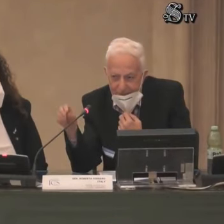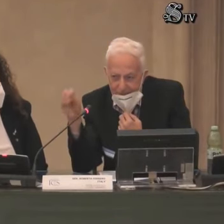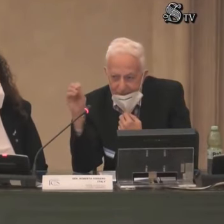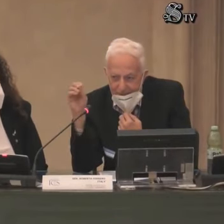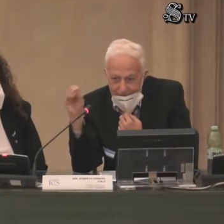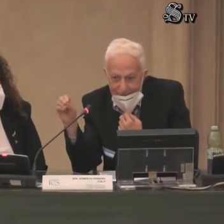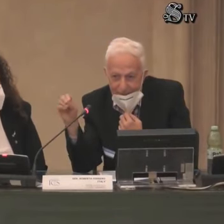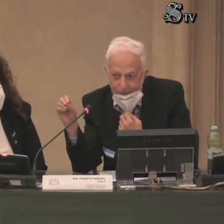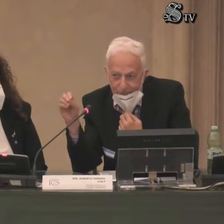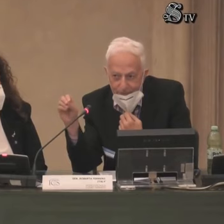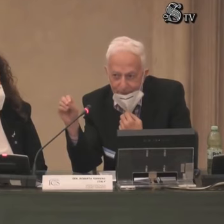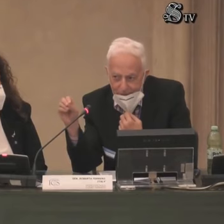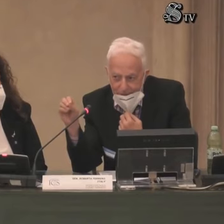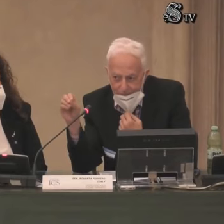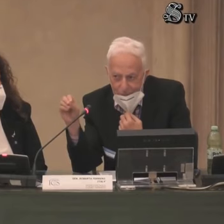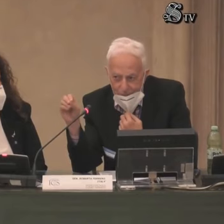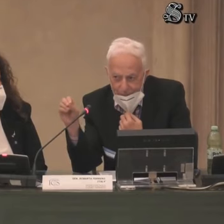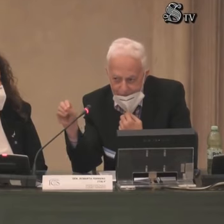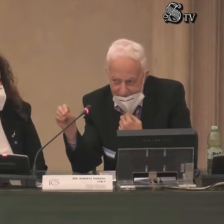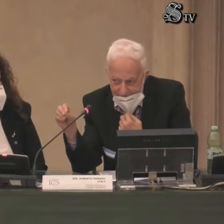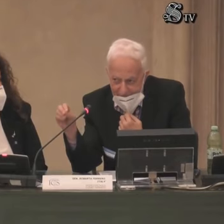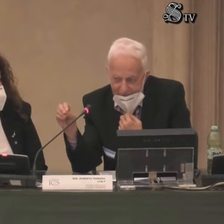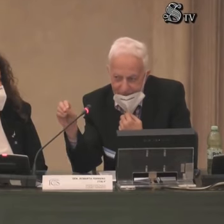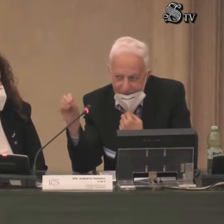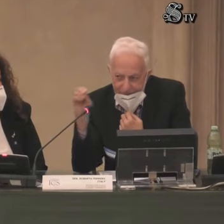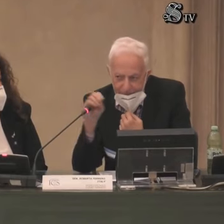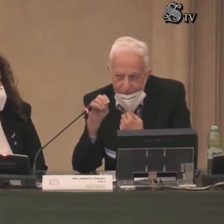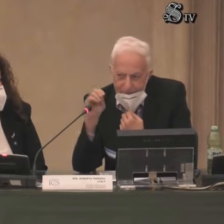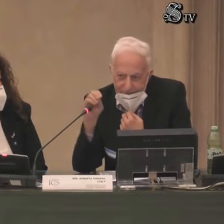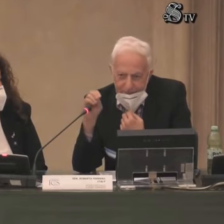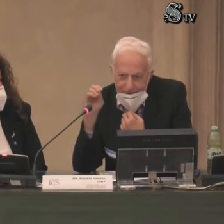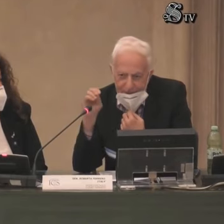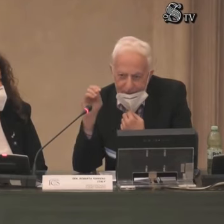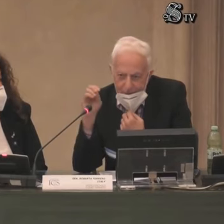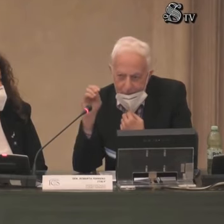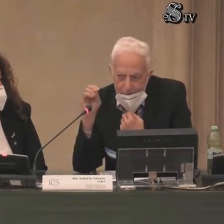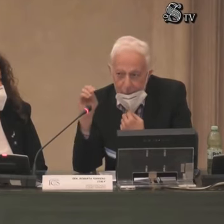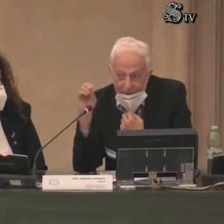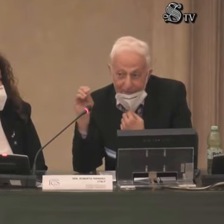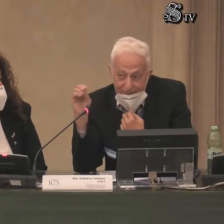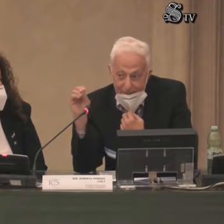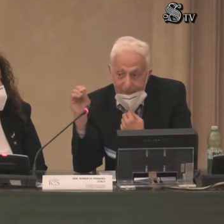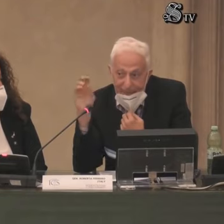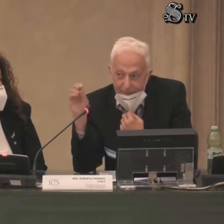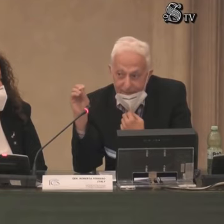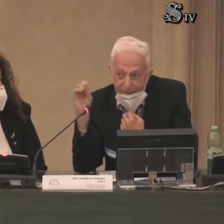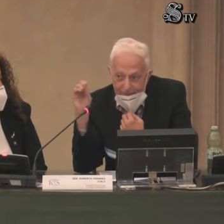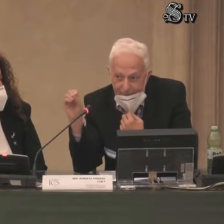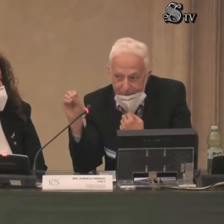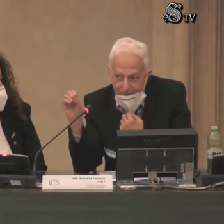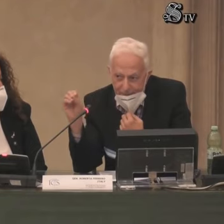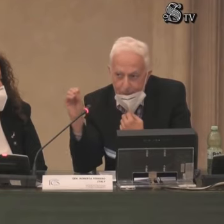studied the access of the virus into the human cells, they found that there are no less than